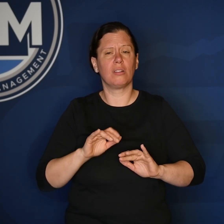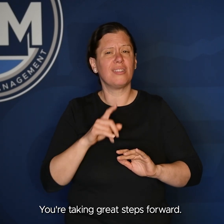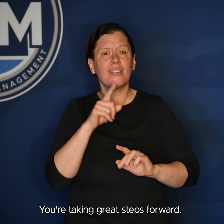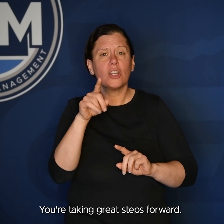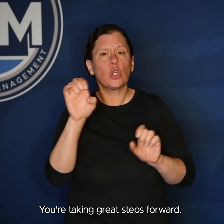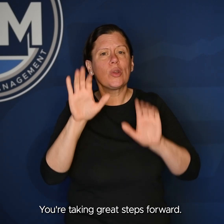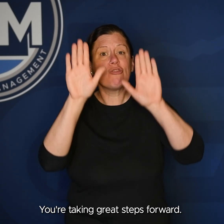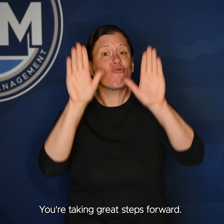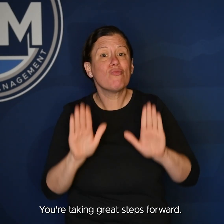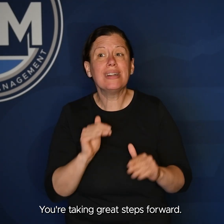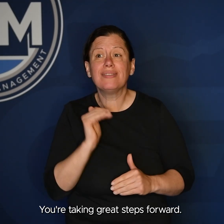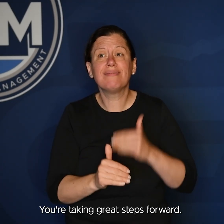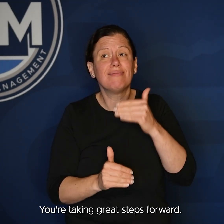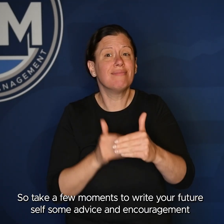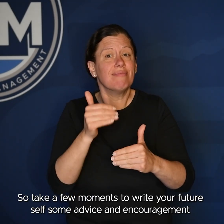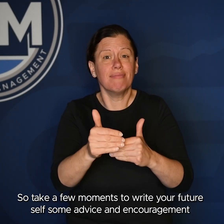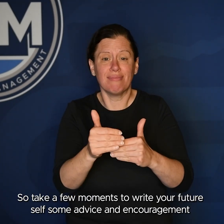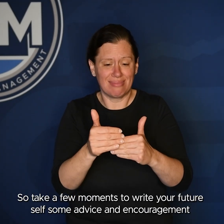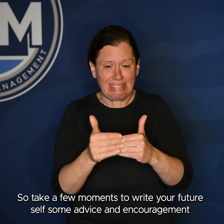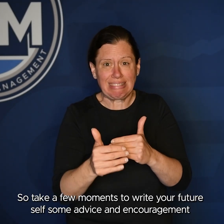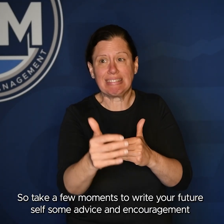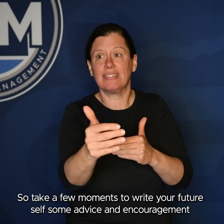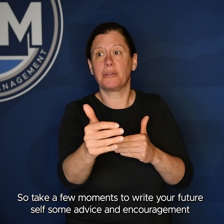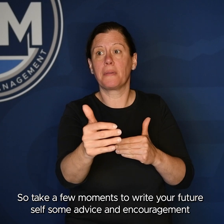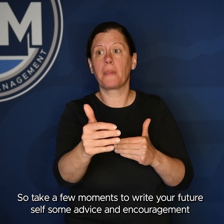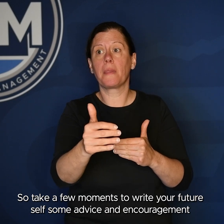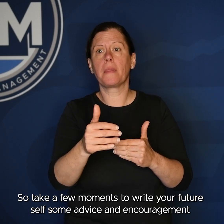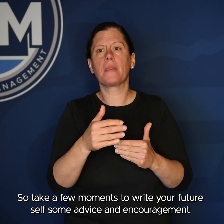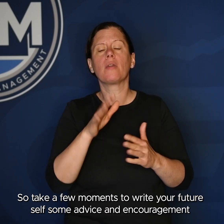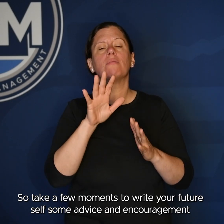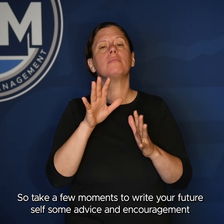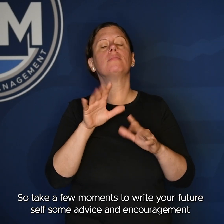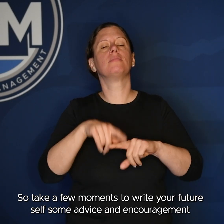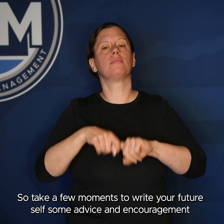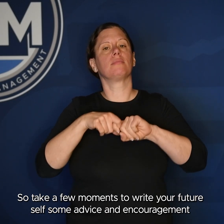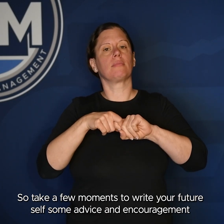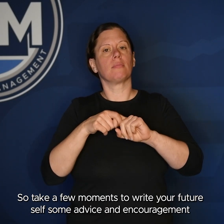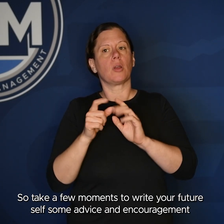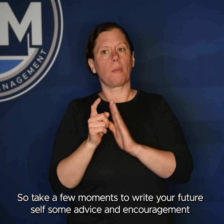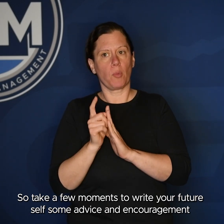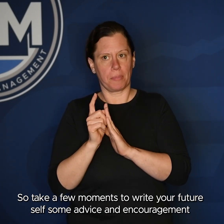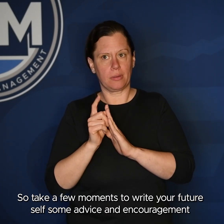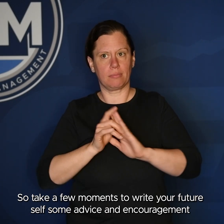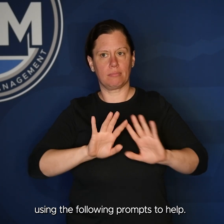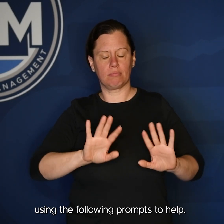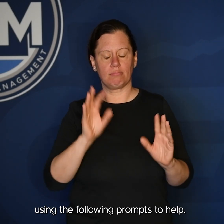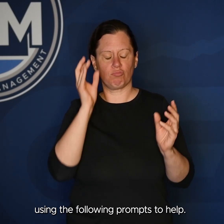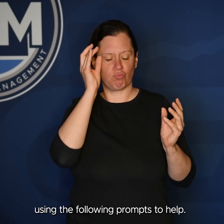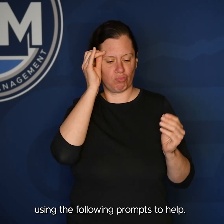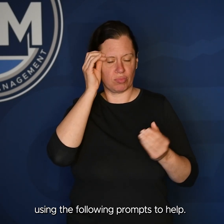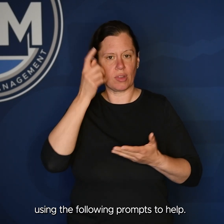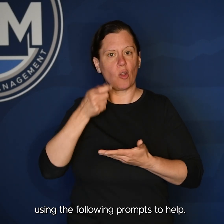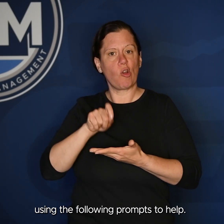You're taking great steps forward, so take a few moments to write your future self some advice and encouragement using the following prompts to